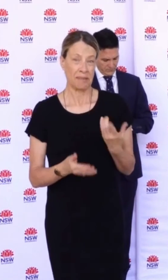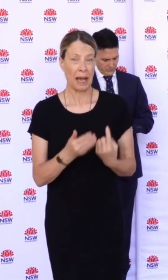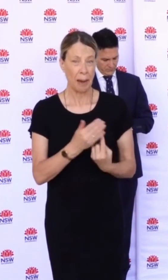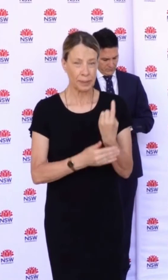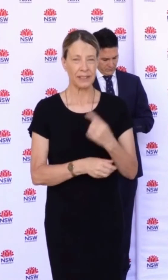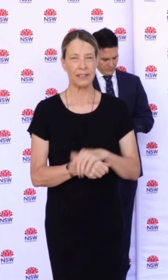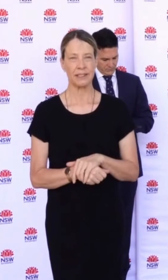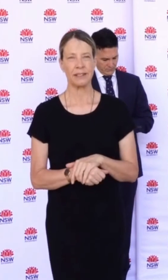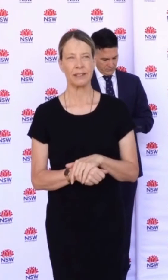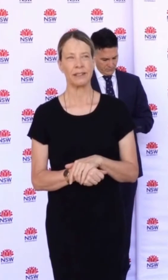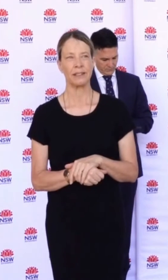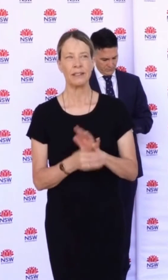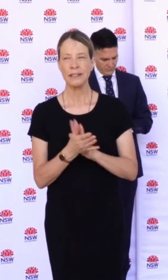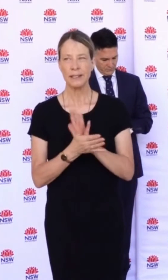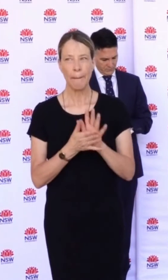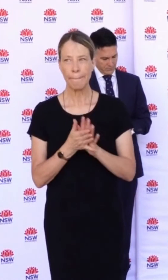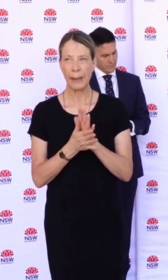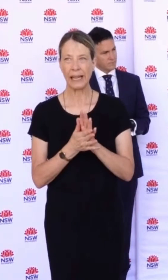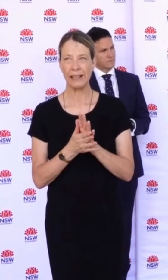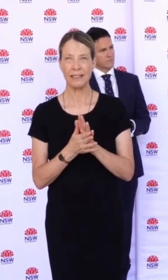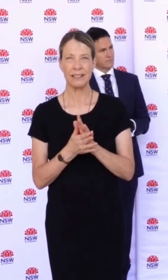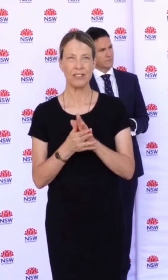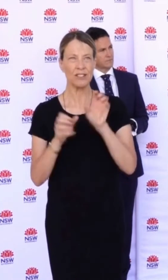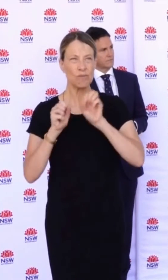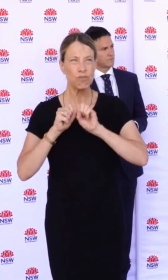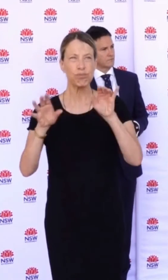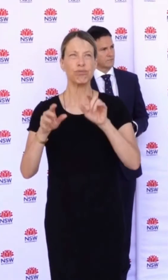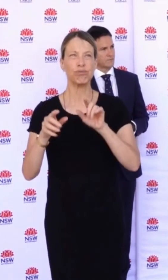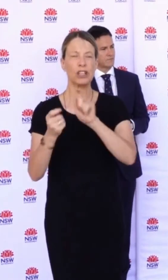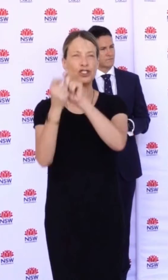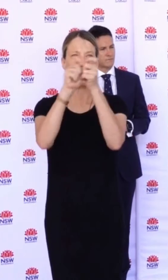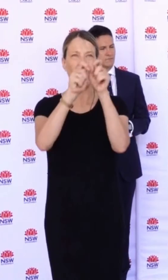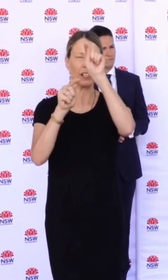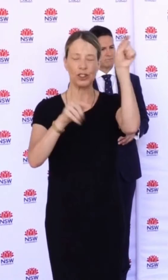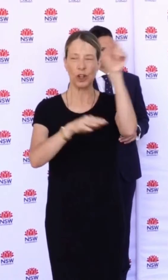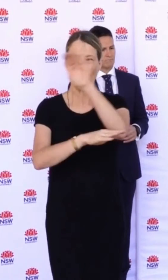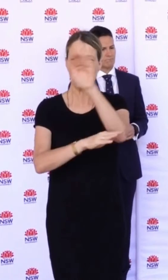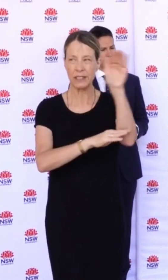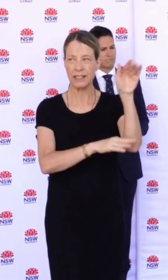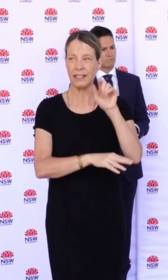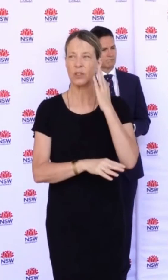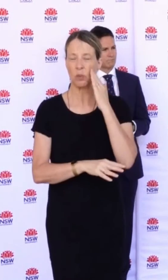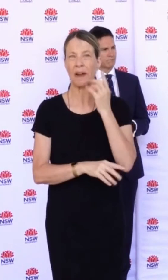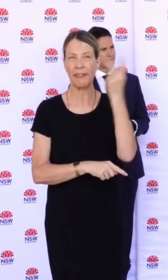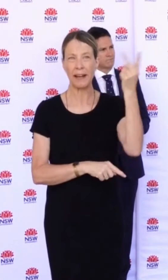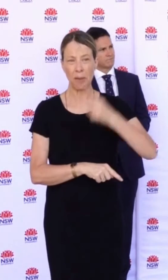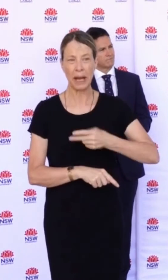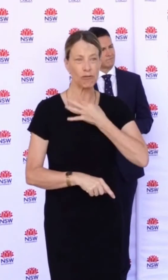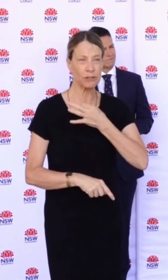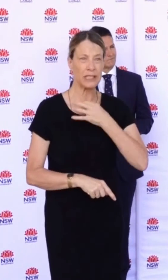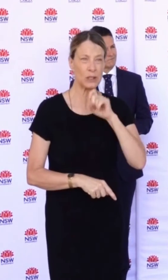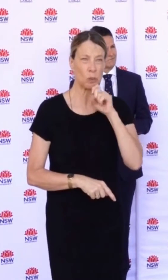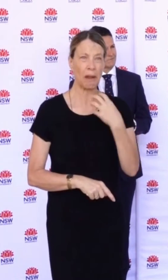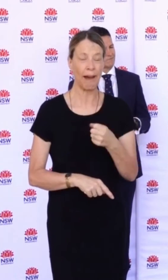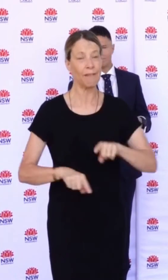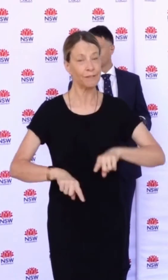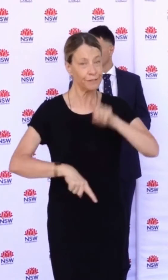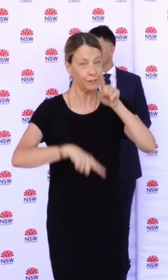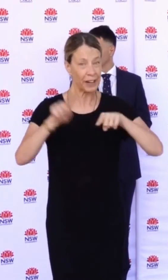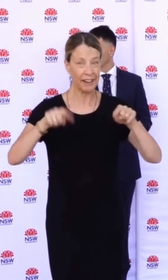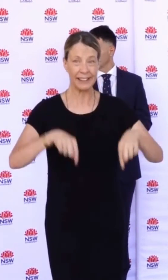out there and they're coming from many countries. So as we move forward, we can expect it to become more of the norm, because we're getting more and